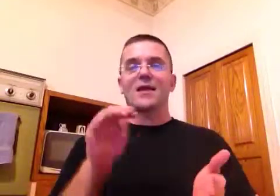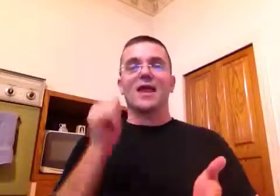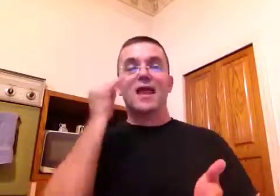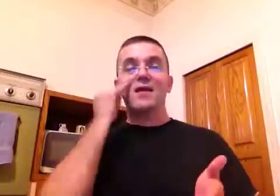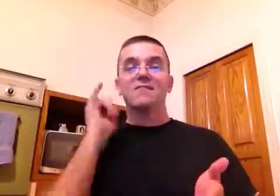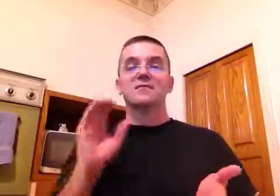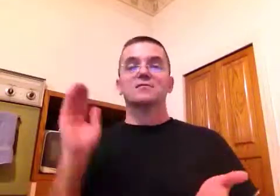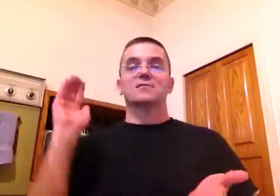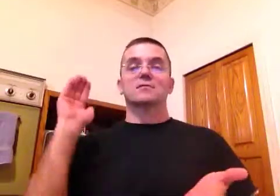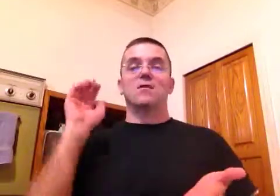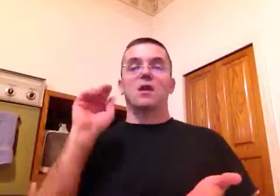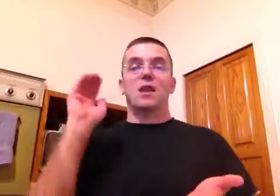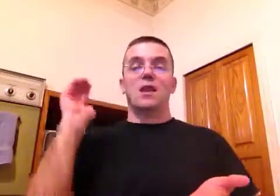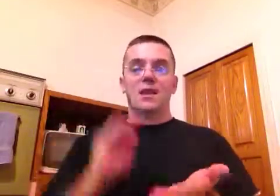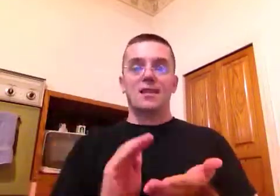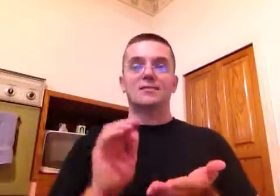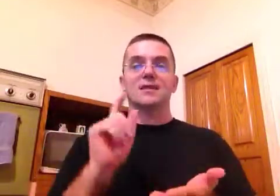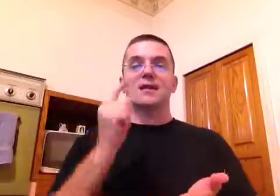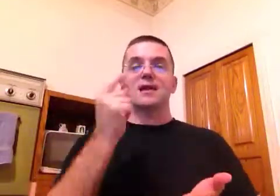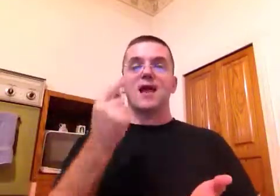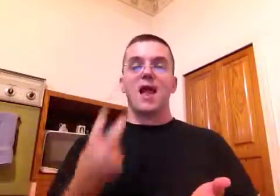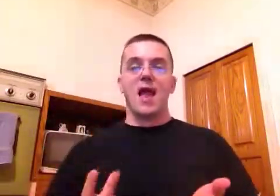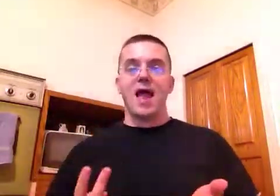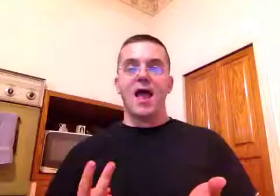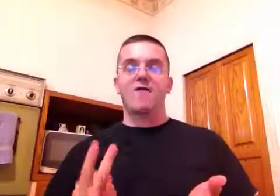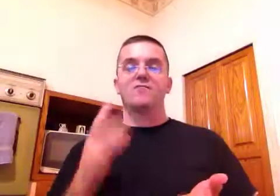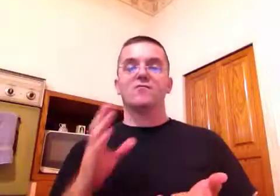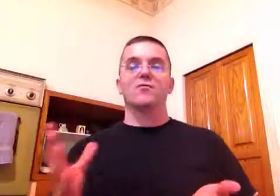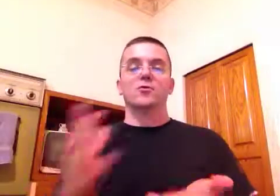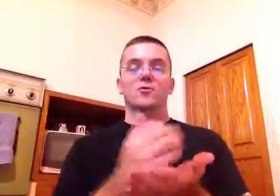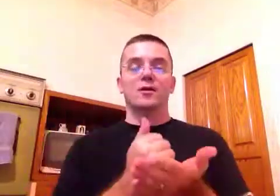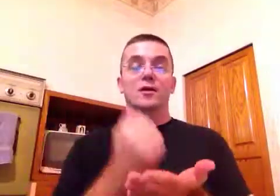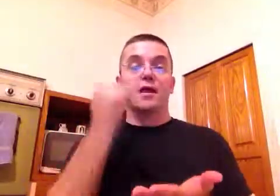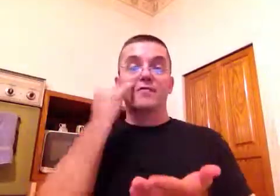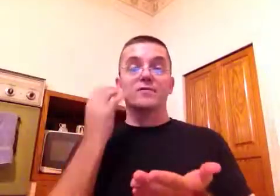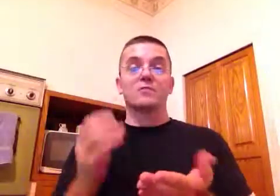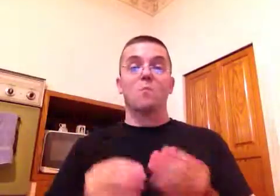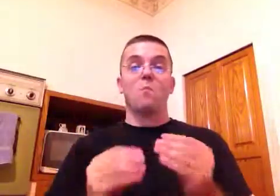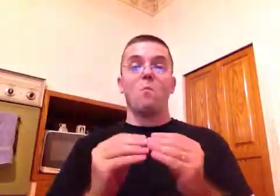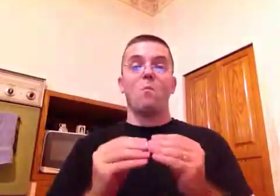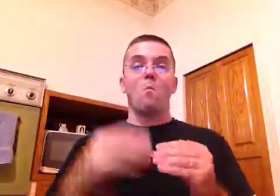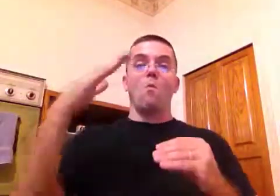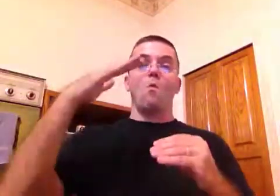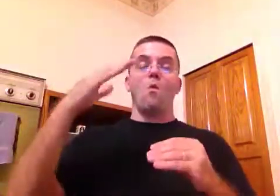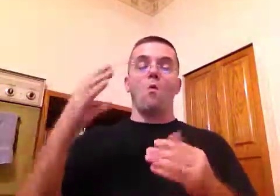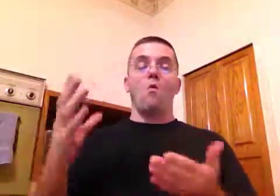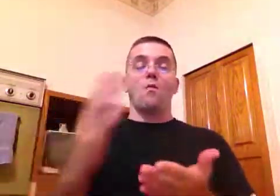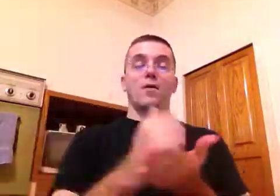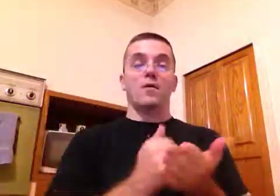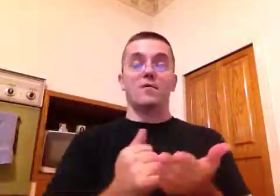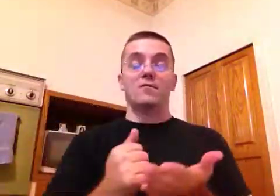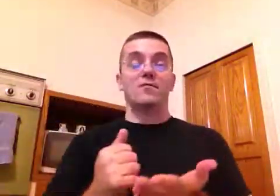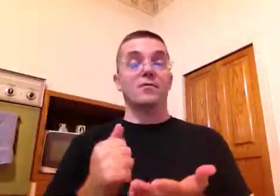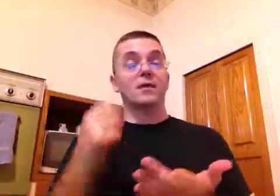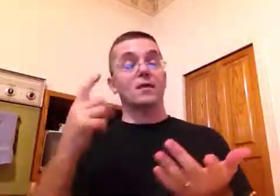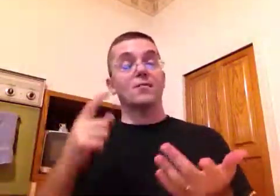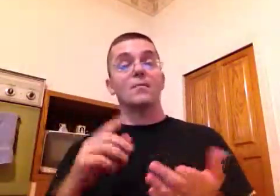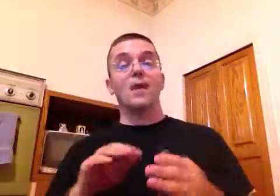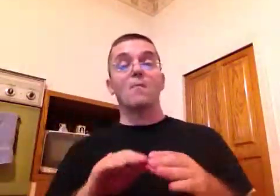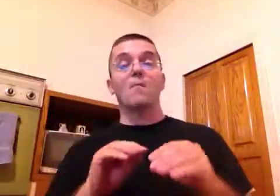half of your annual income. If it's more than half your annual income, I move it to baby step 6, and you probably want to look at